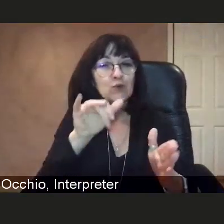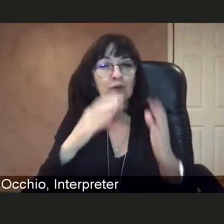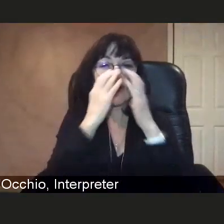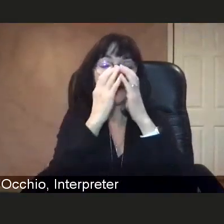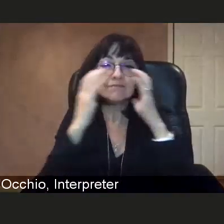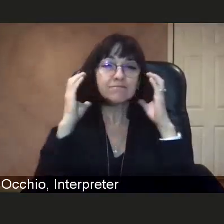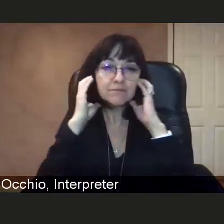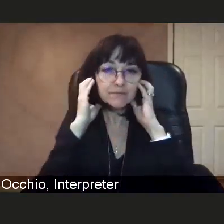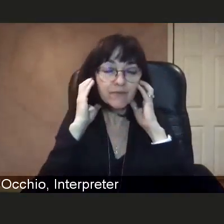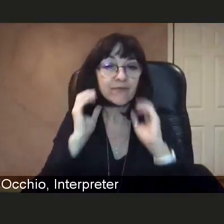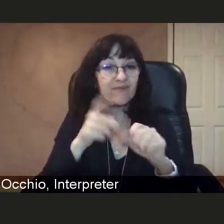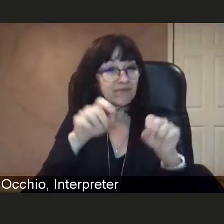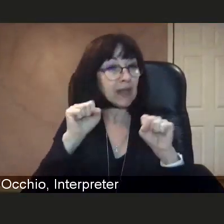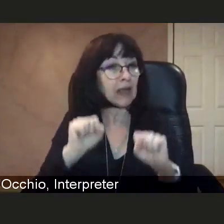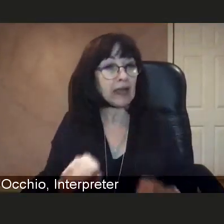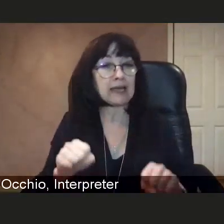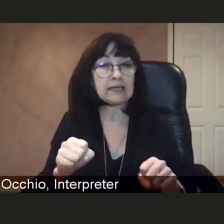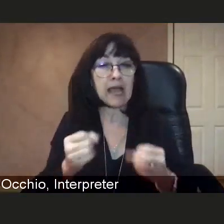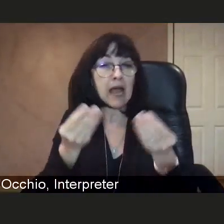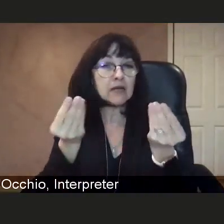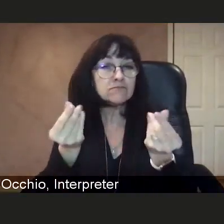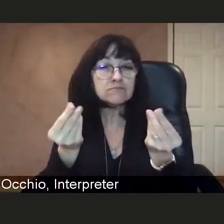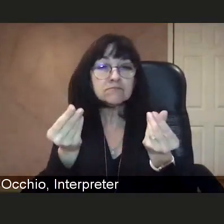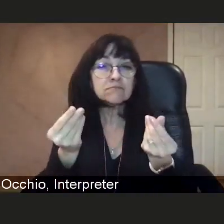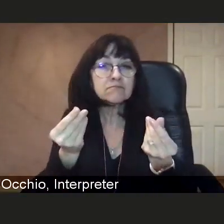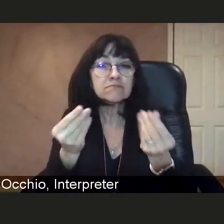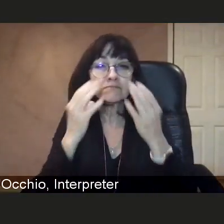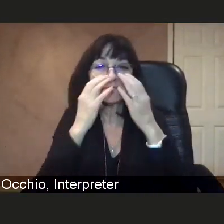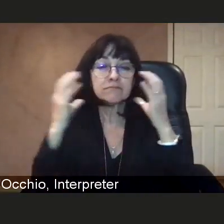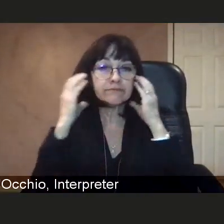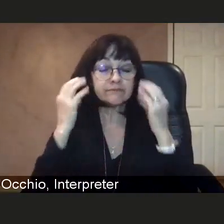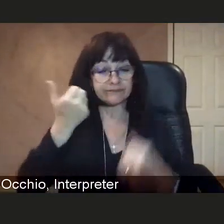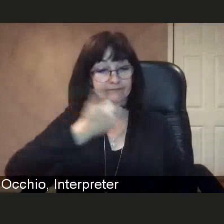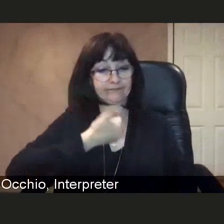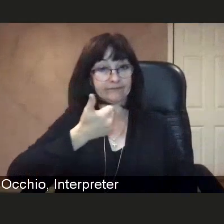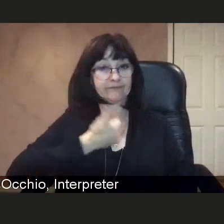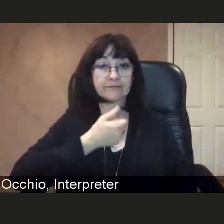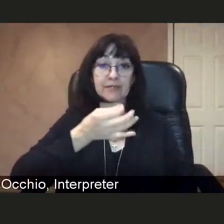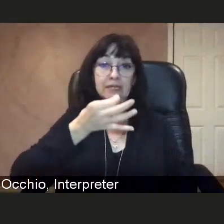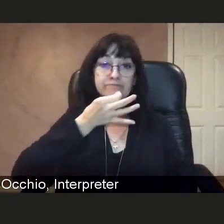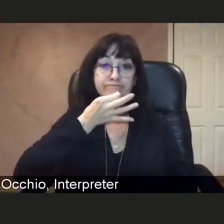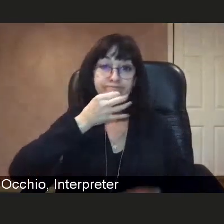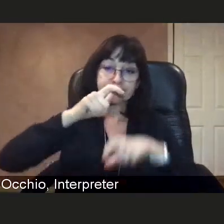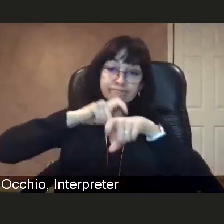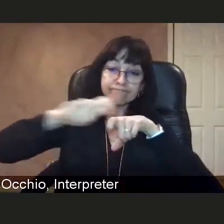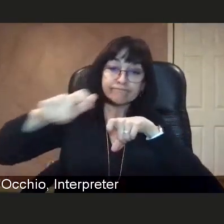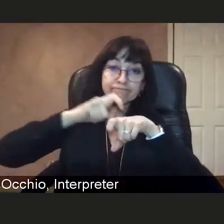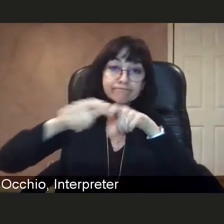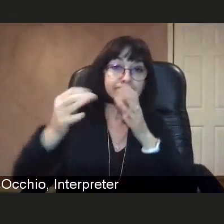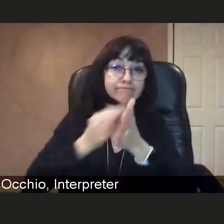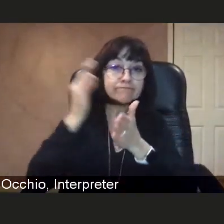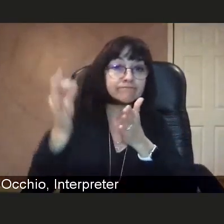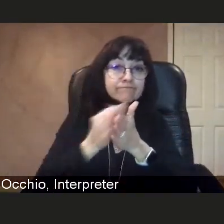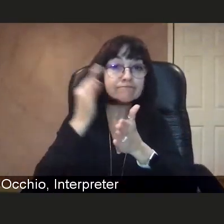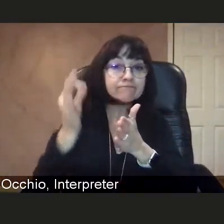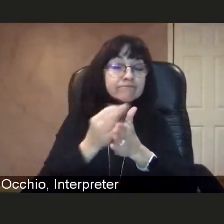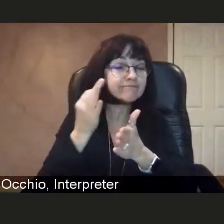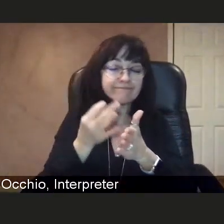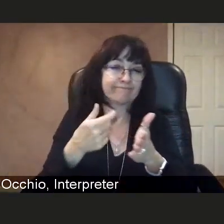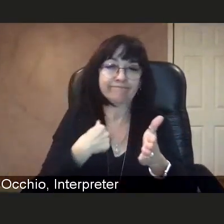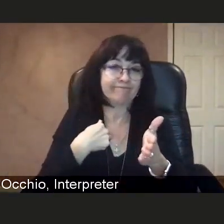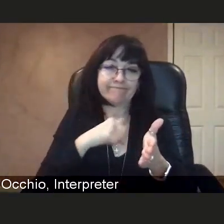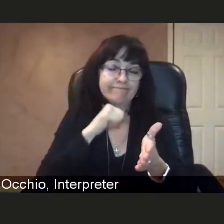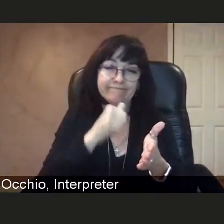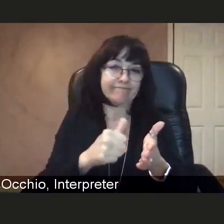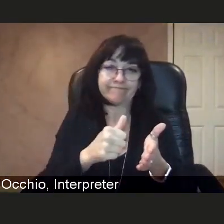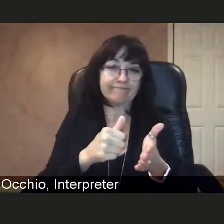masks really out of anything. I am not one who sews, but you can make this out of a t-shirt or a bandana. If you